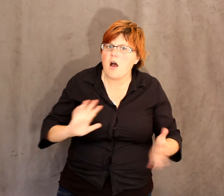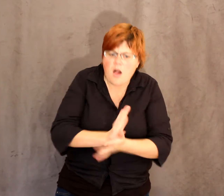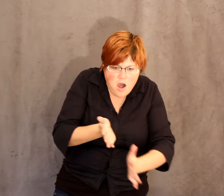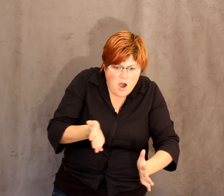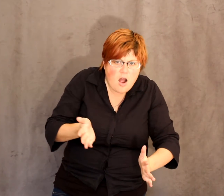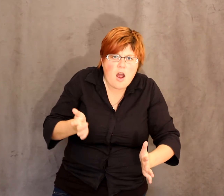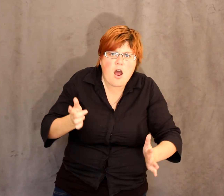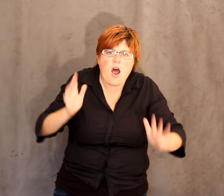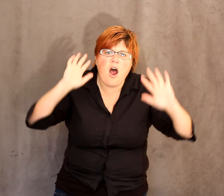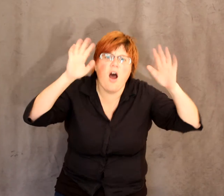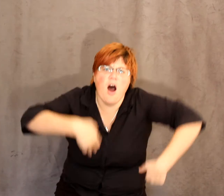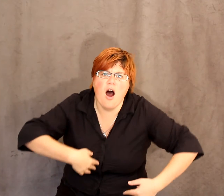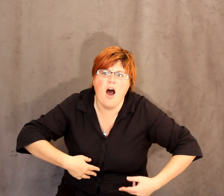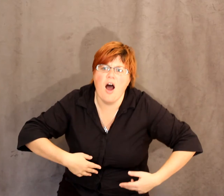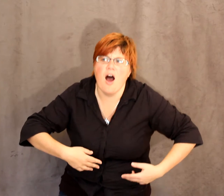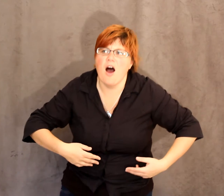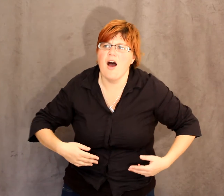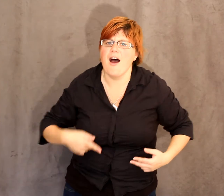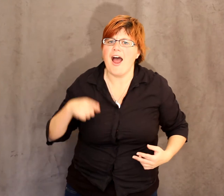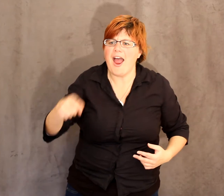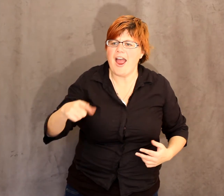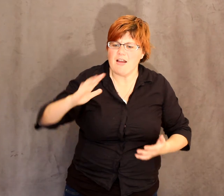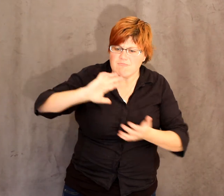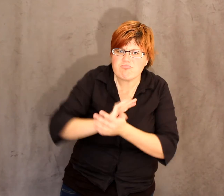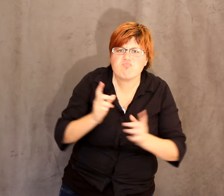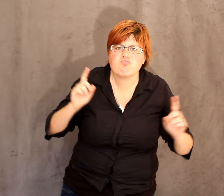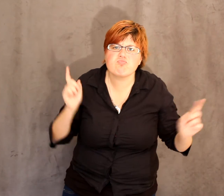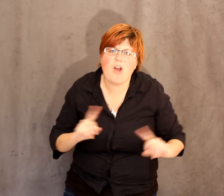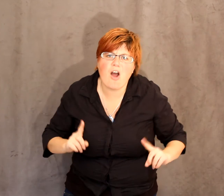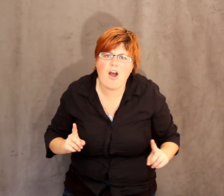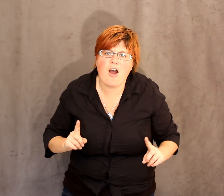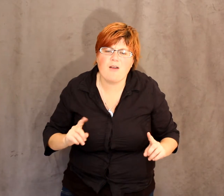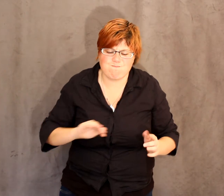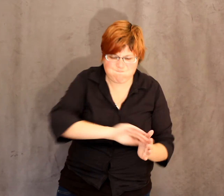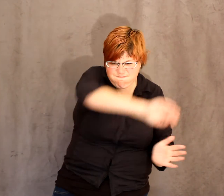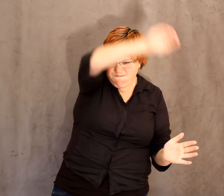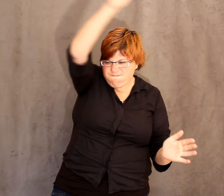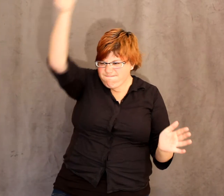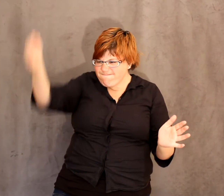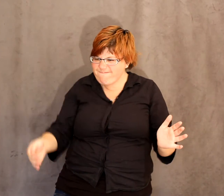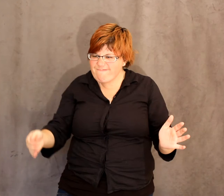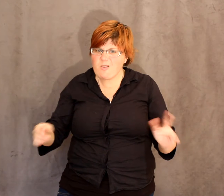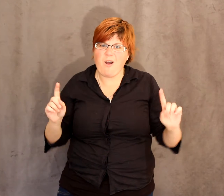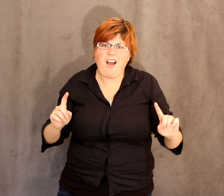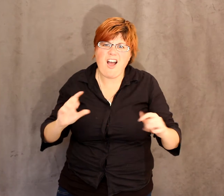Oh, no. Pete stepped in a large pile of